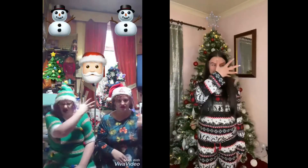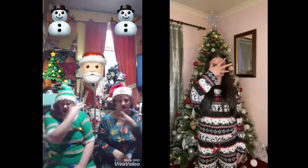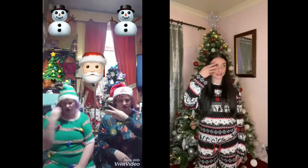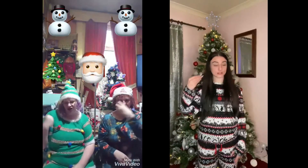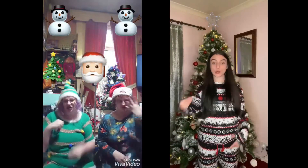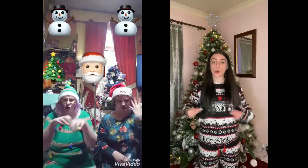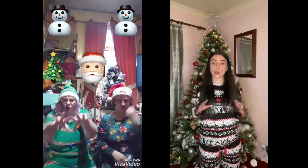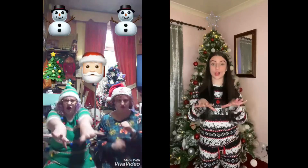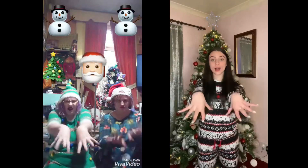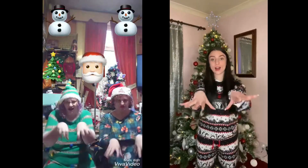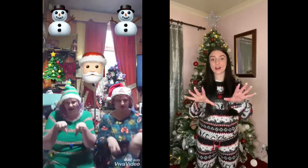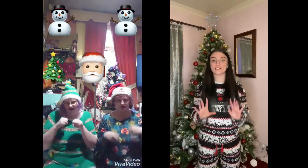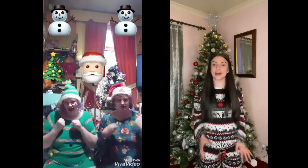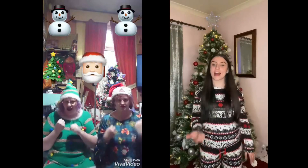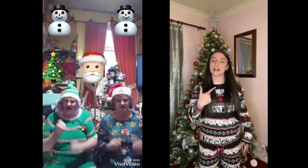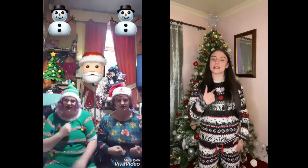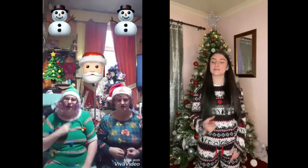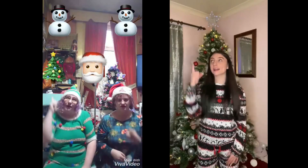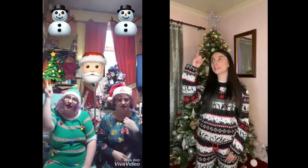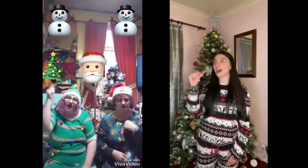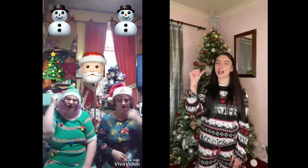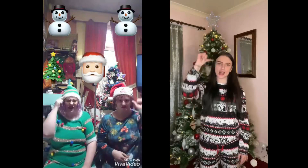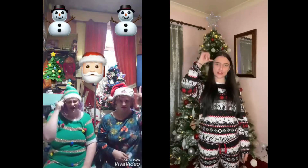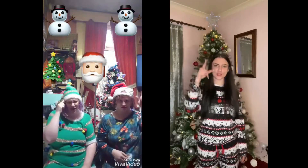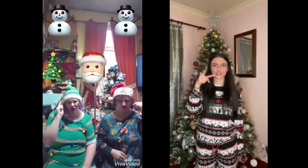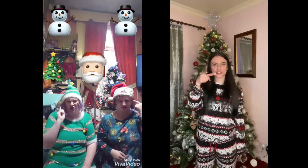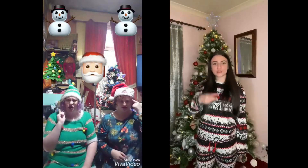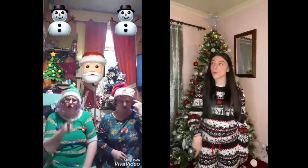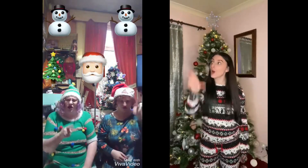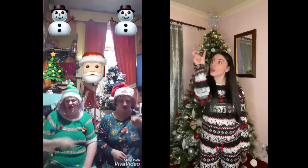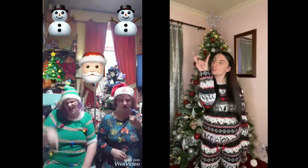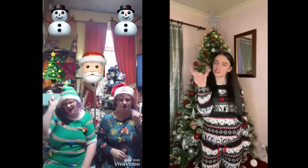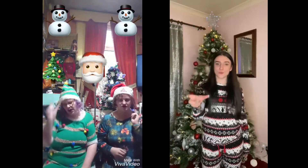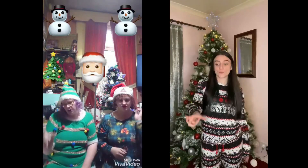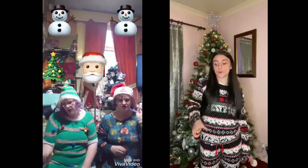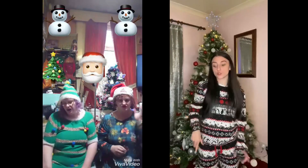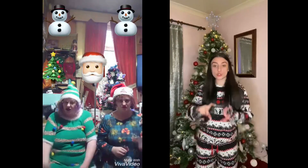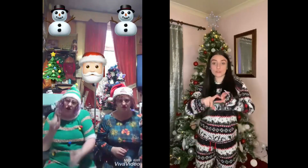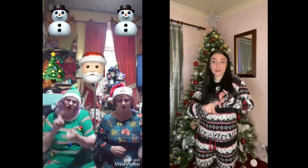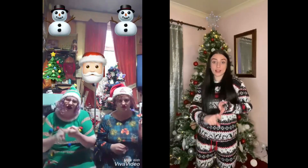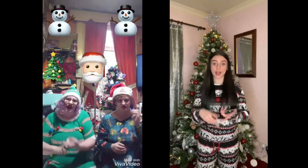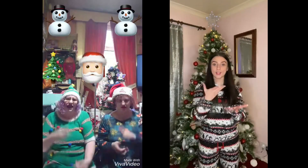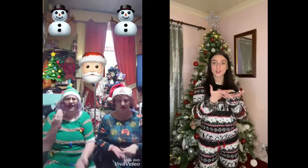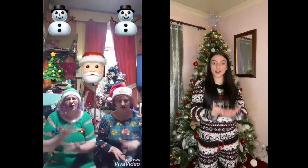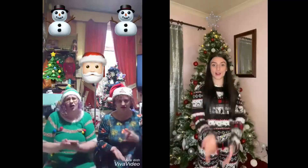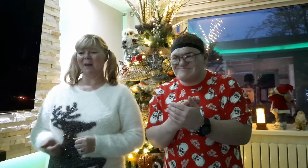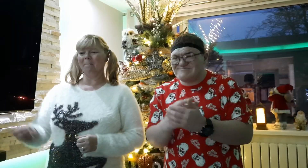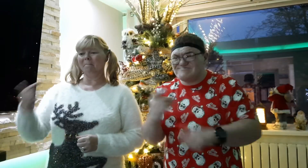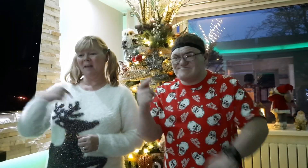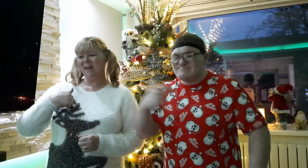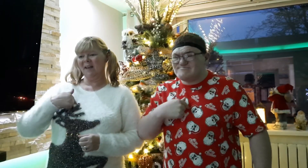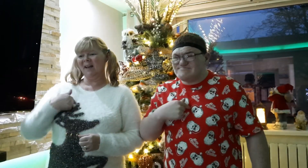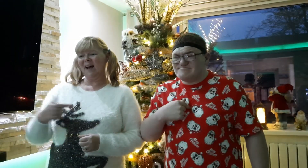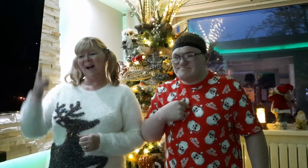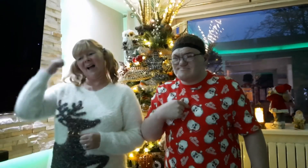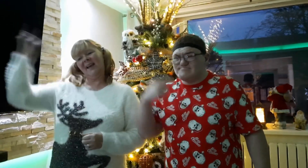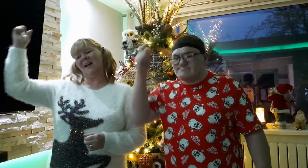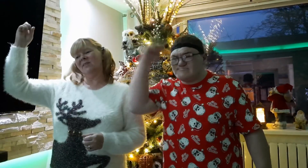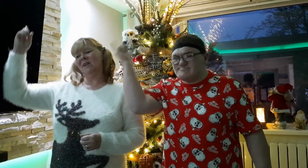your soul of ice My God, I thought you were Someone to rely on Me I guess